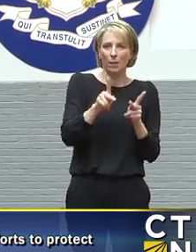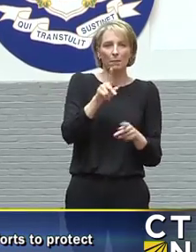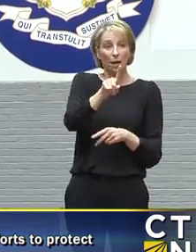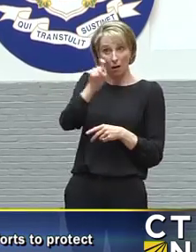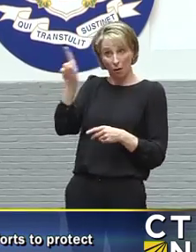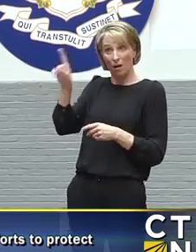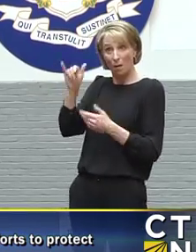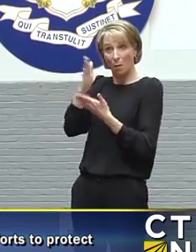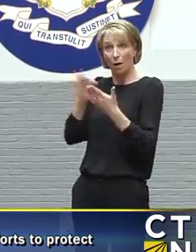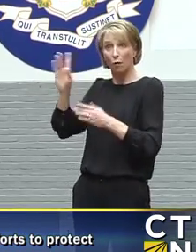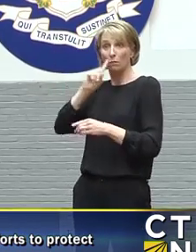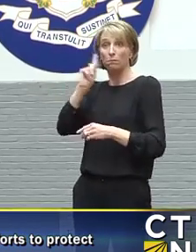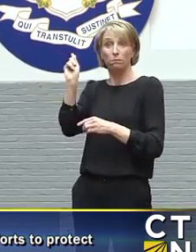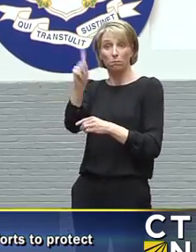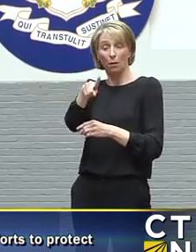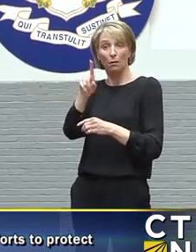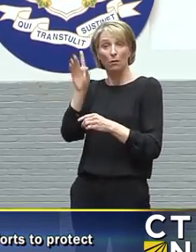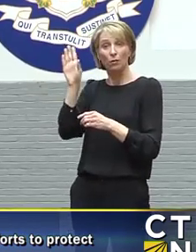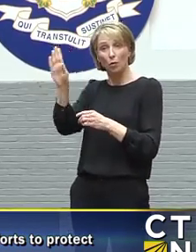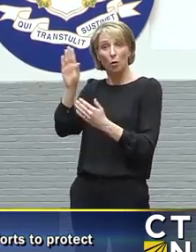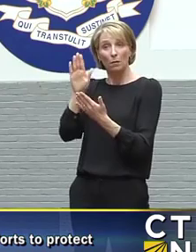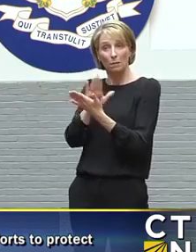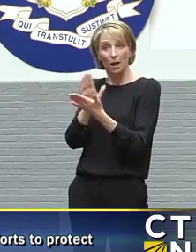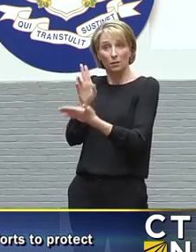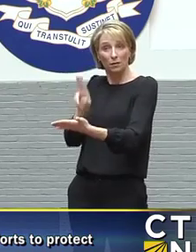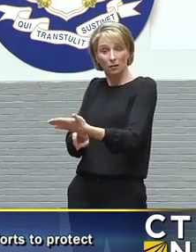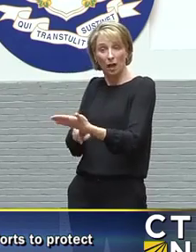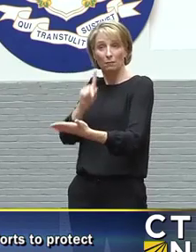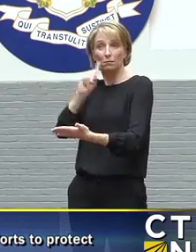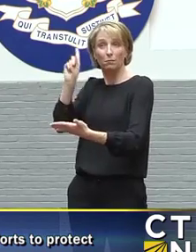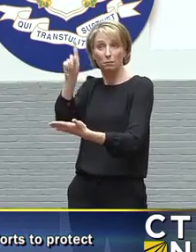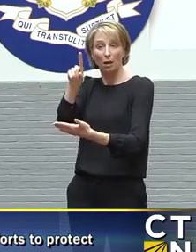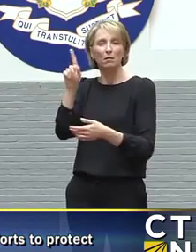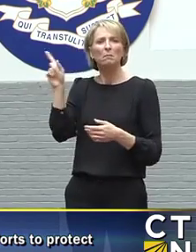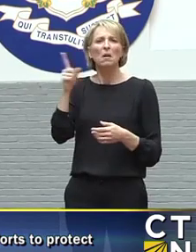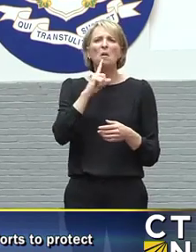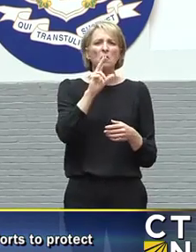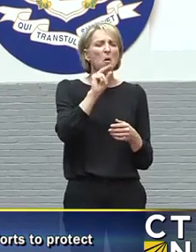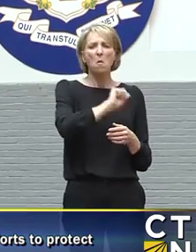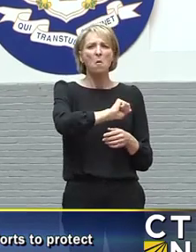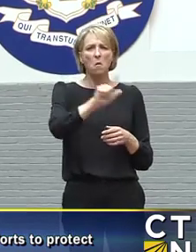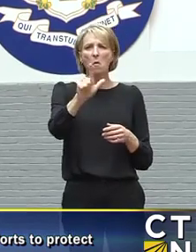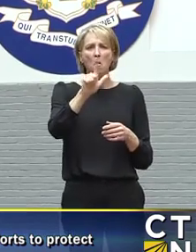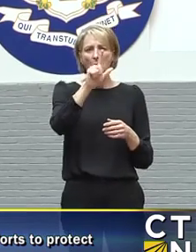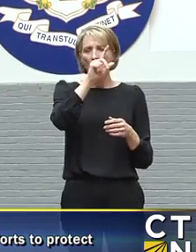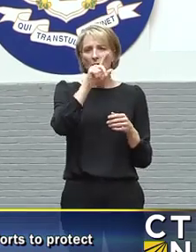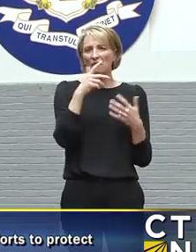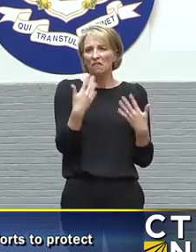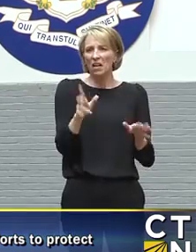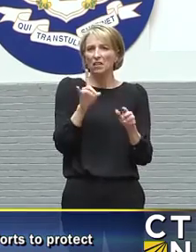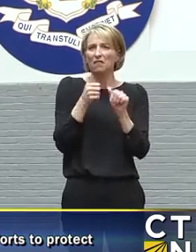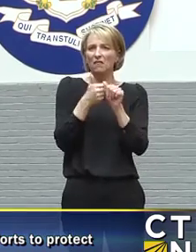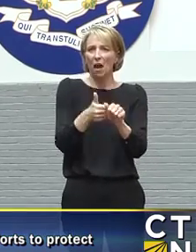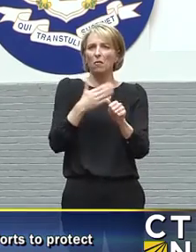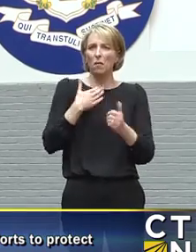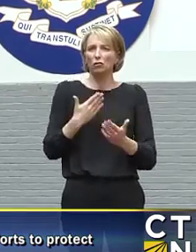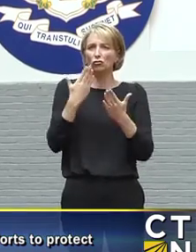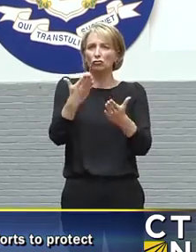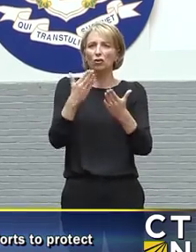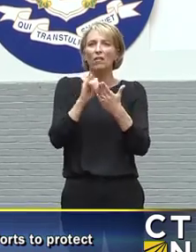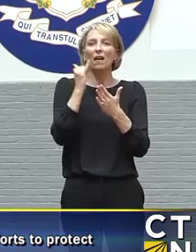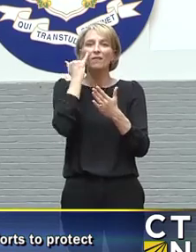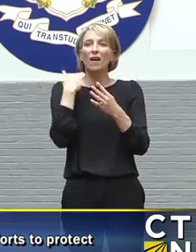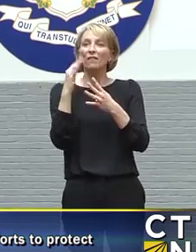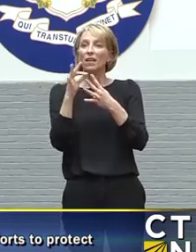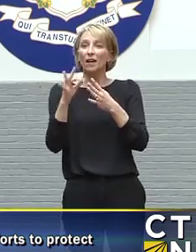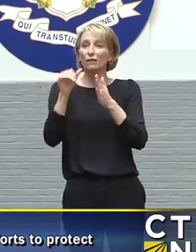mandating that? Or, I mean, I feel like the hospitals have voluntarily I think they've all done it. done that. I think they've all done it, yeah. With all